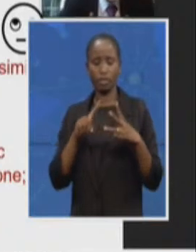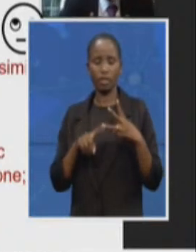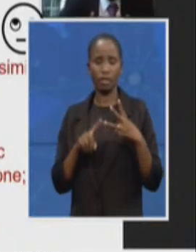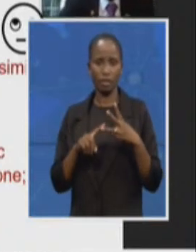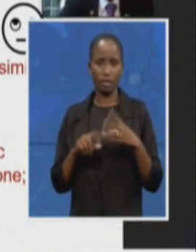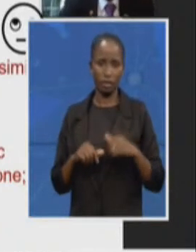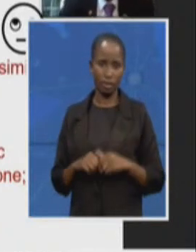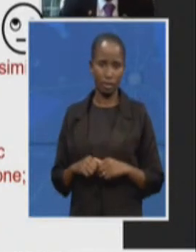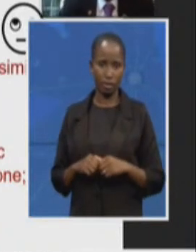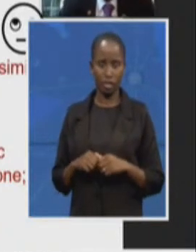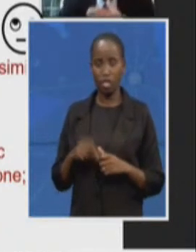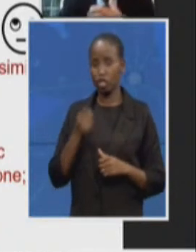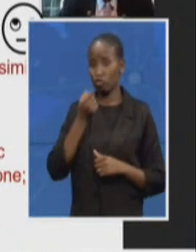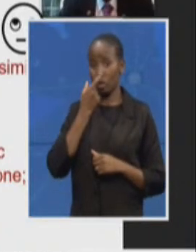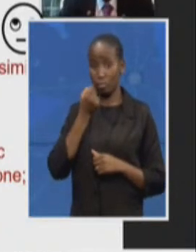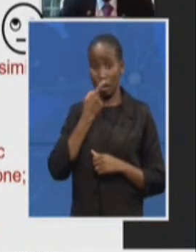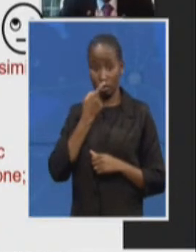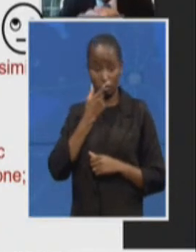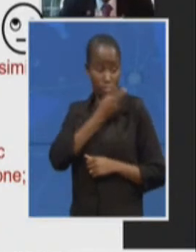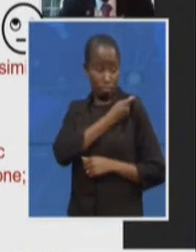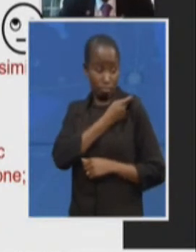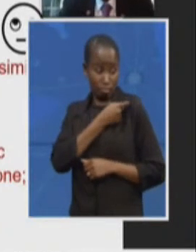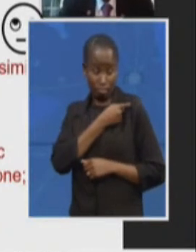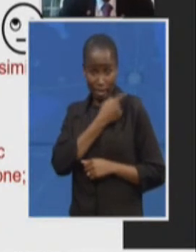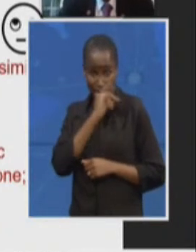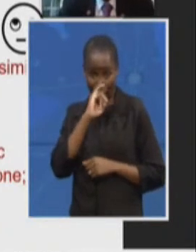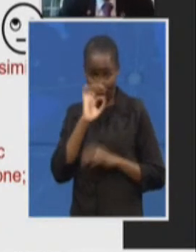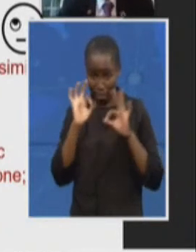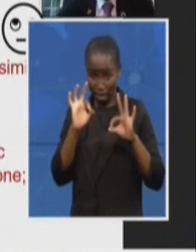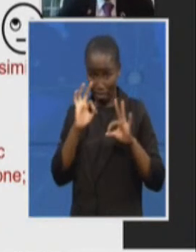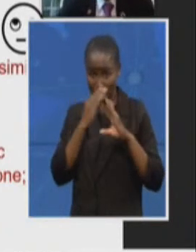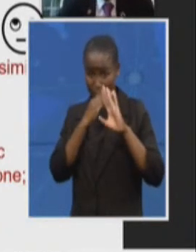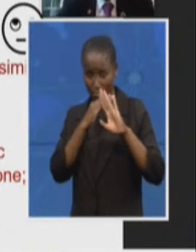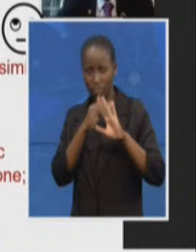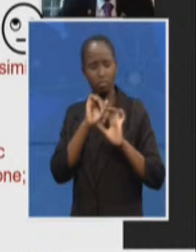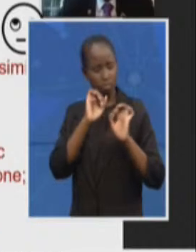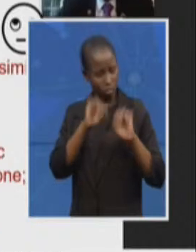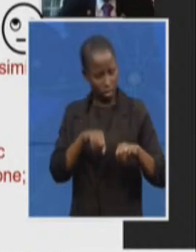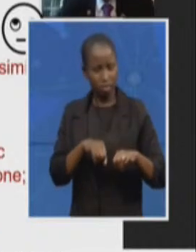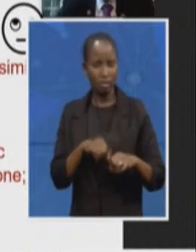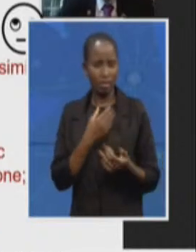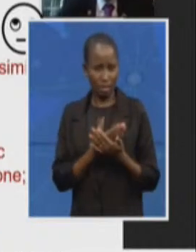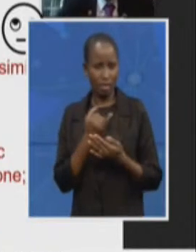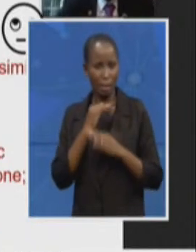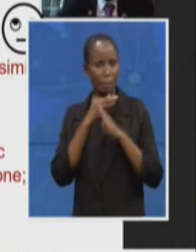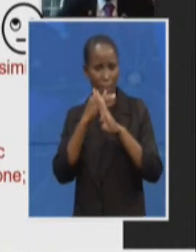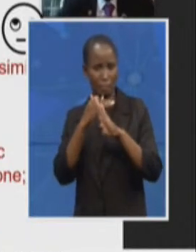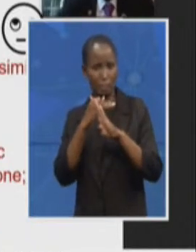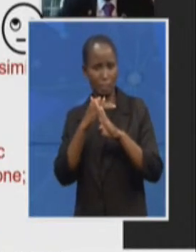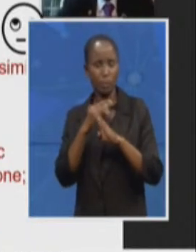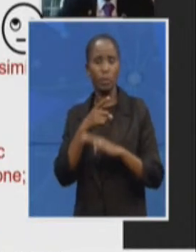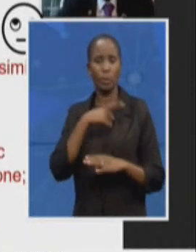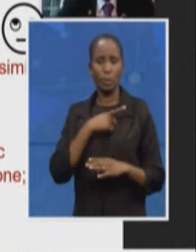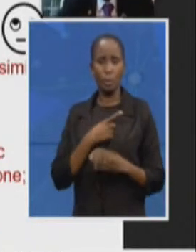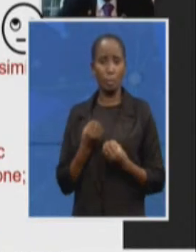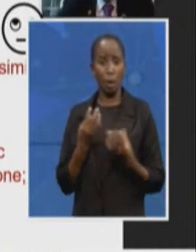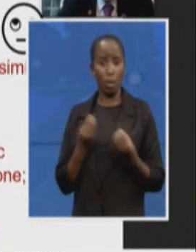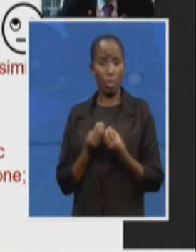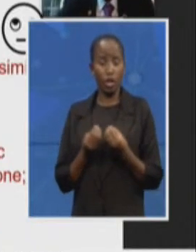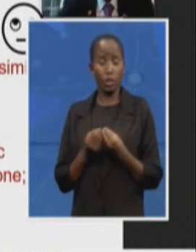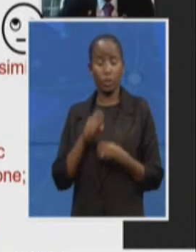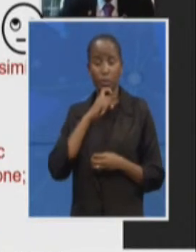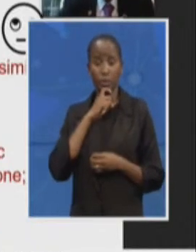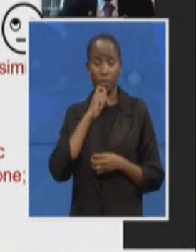smiley face, because we know that most of the things we use in our standard treatment protocols should be